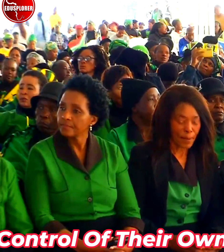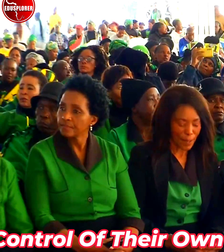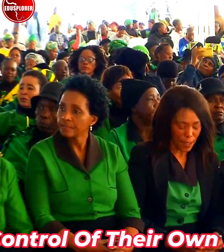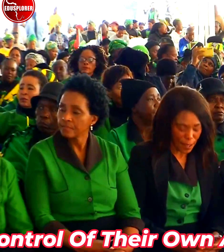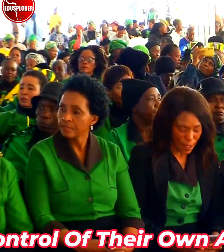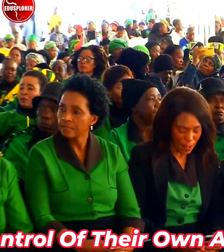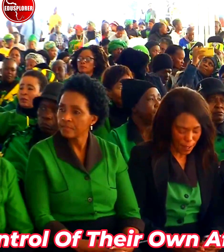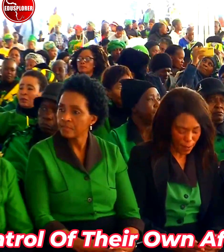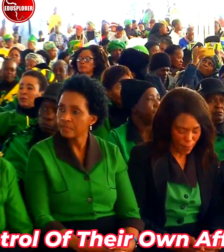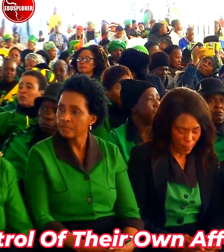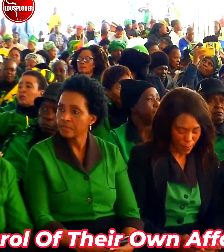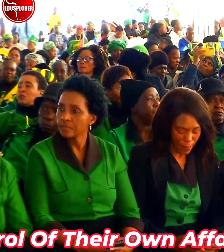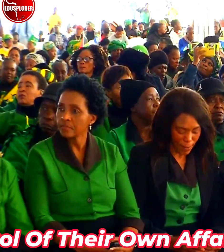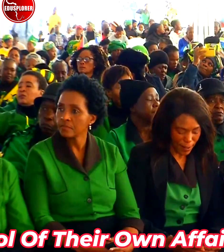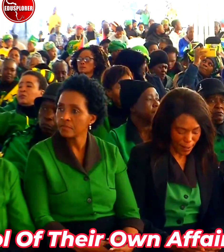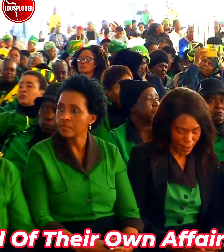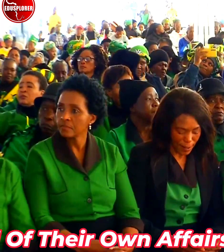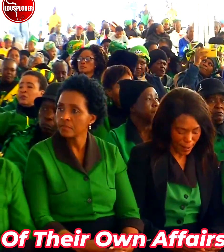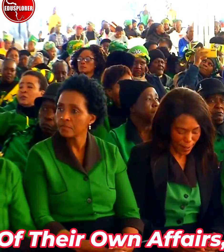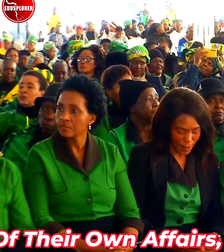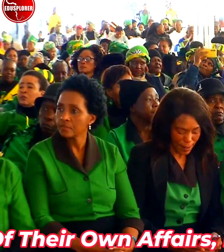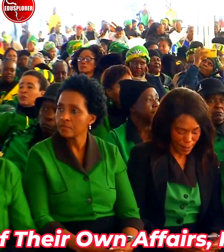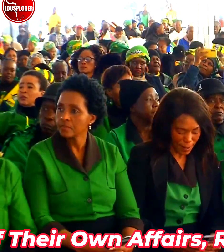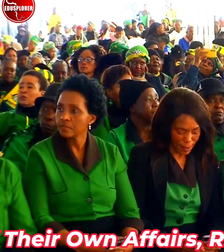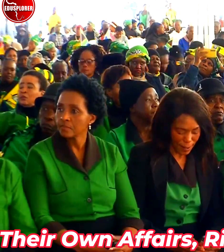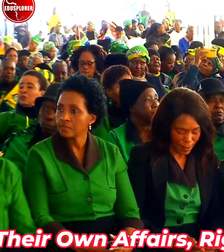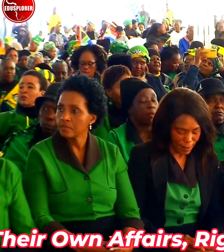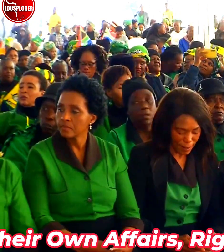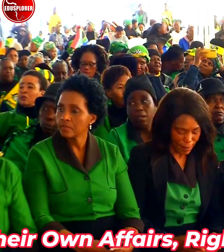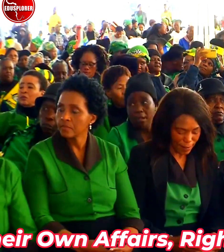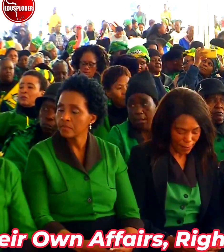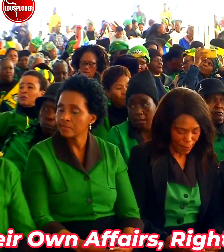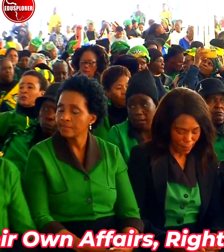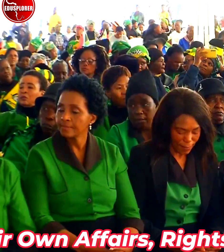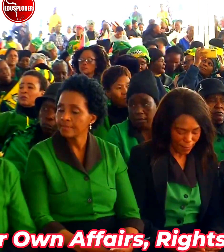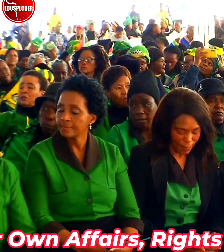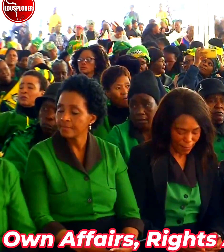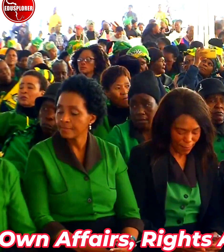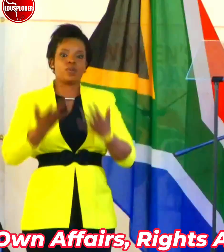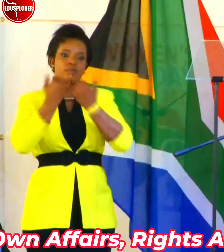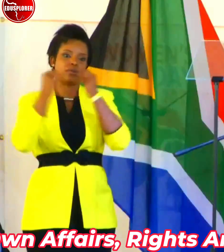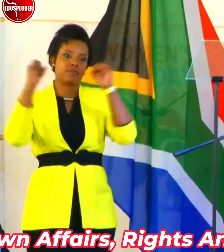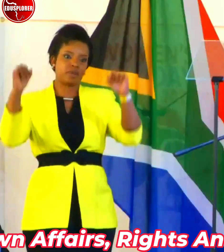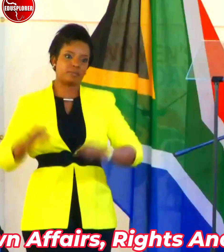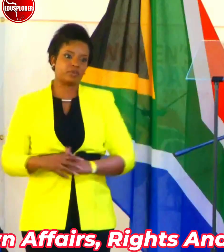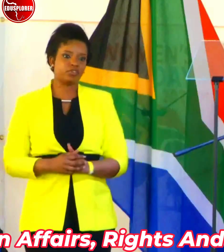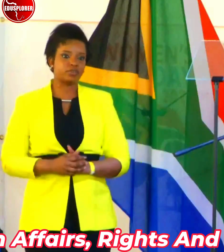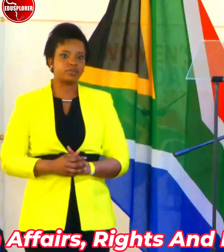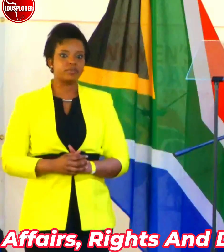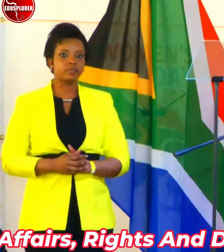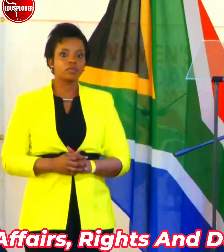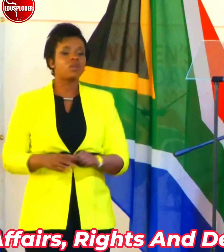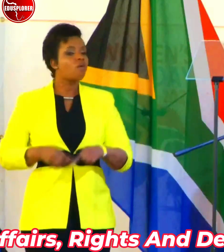your continued contribution to the cause of women's emancipation. And all of